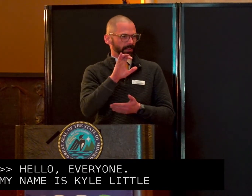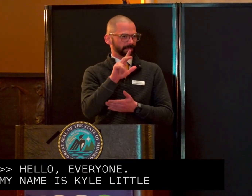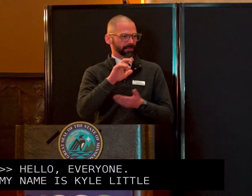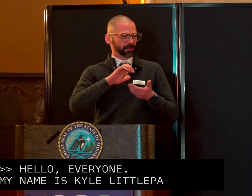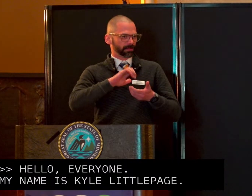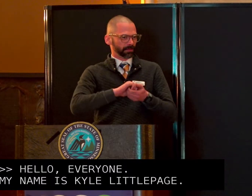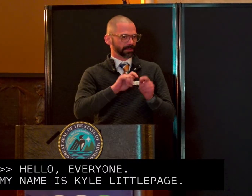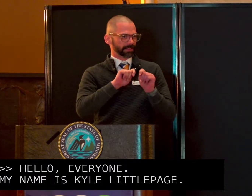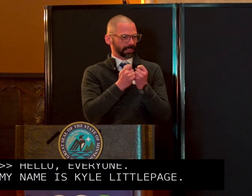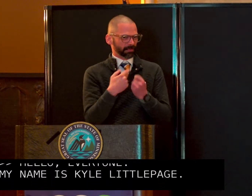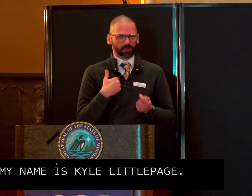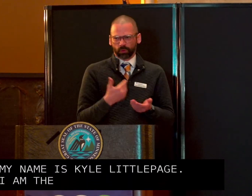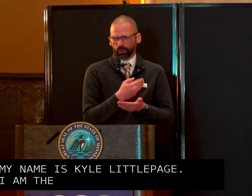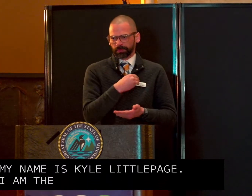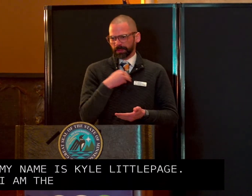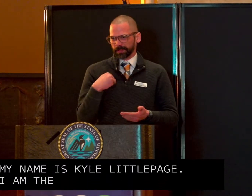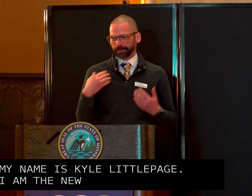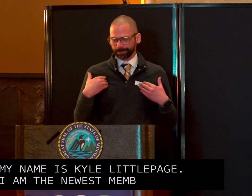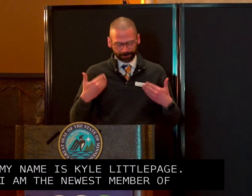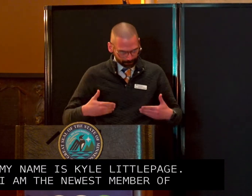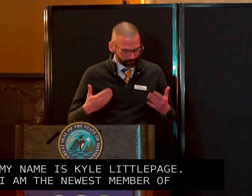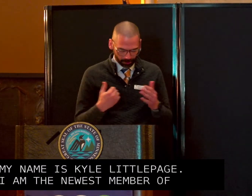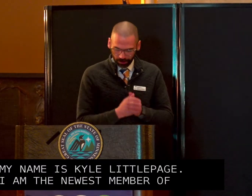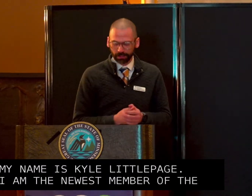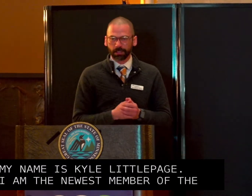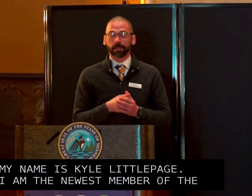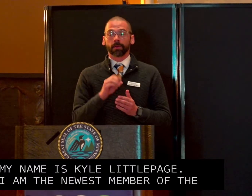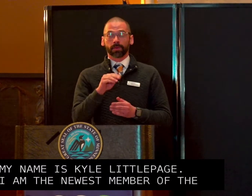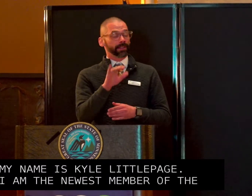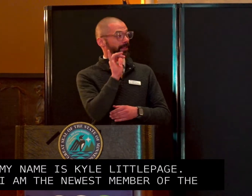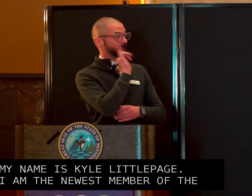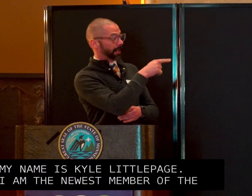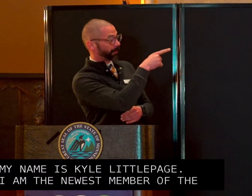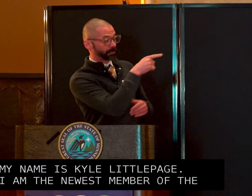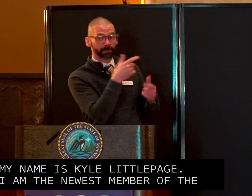I'm the newest member of the Civic Engagement team.